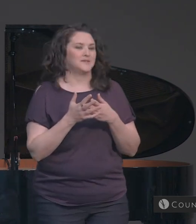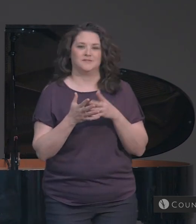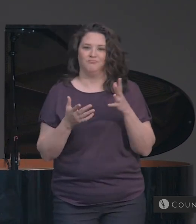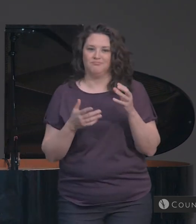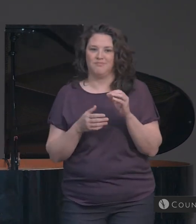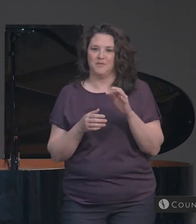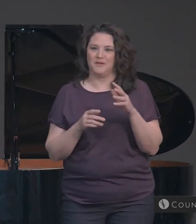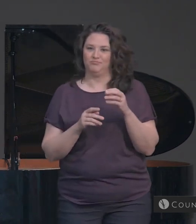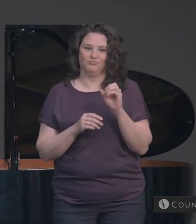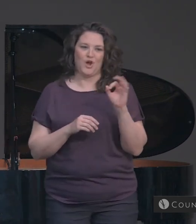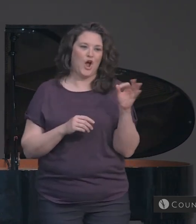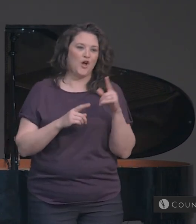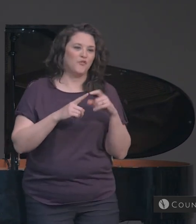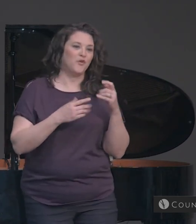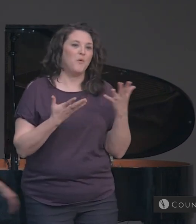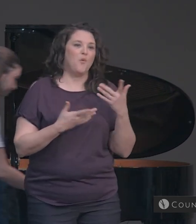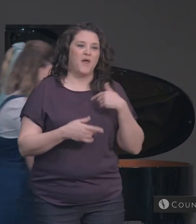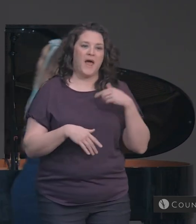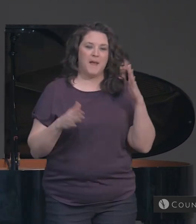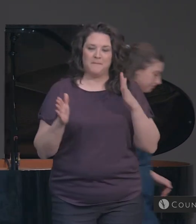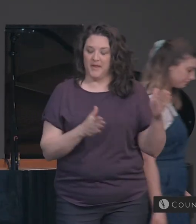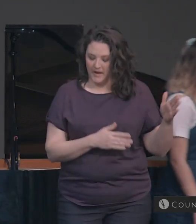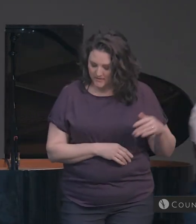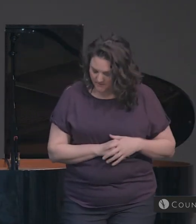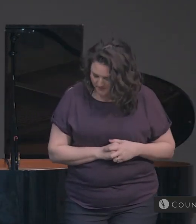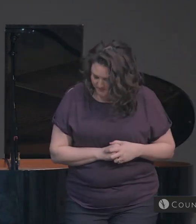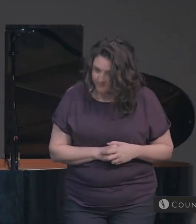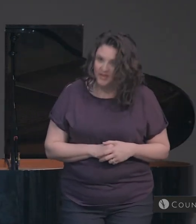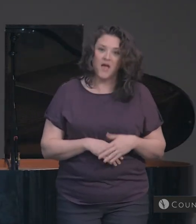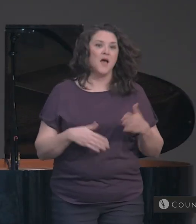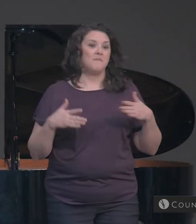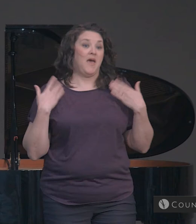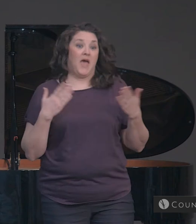little bit, but I'm so glad dreams don't come true.